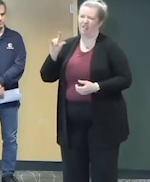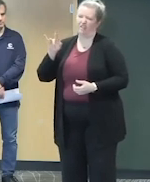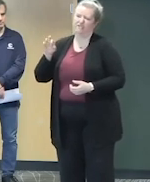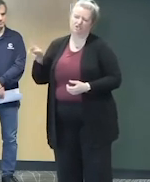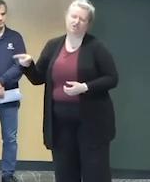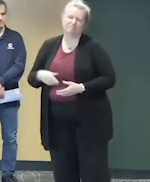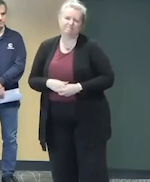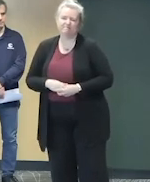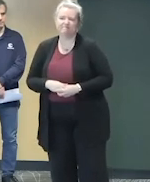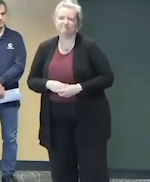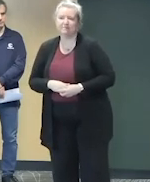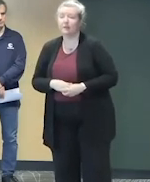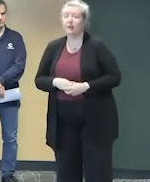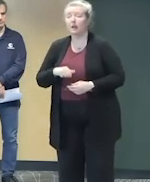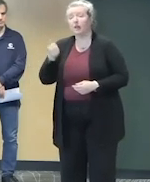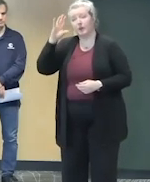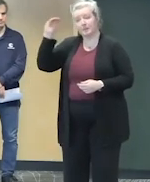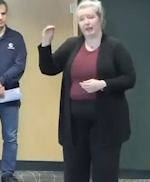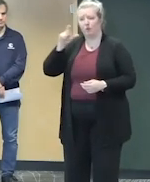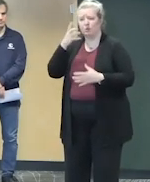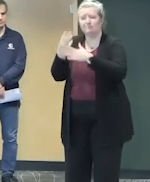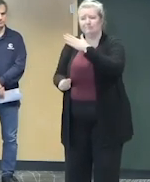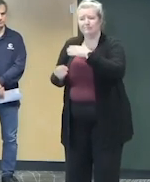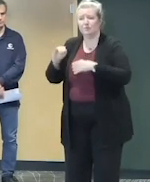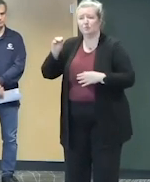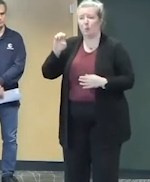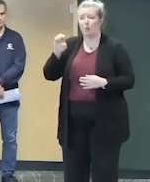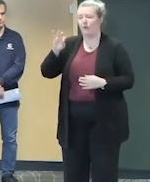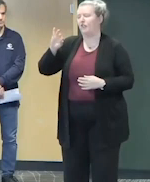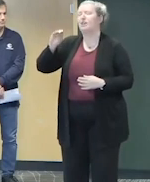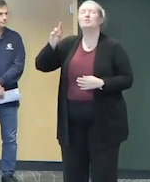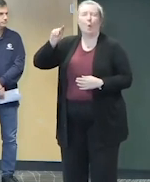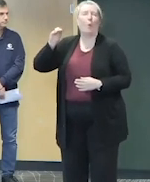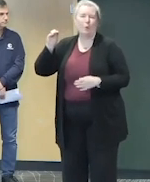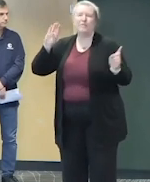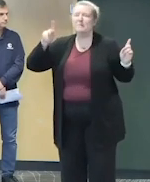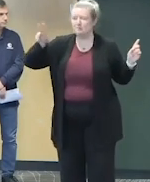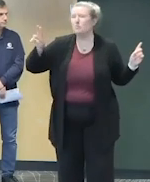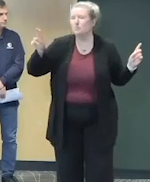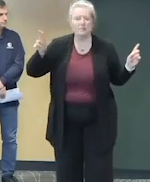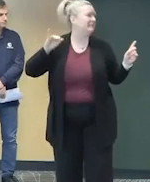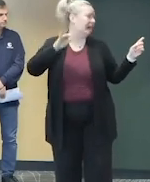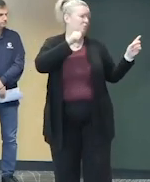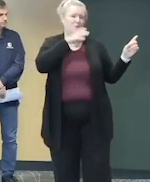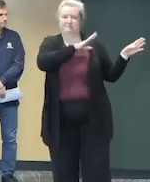Fiordaliso. But we have an extraordinary president of the Board of Public Utilities. Please help me welcome Christine Sadovi.